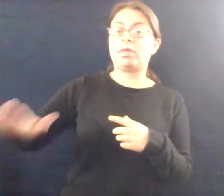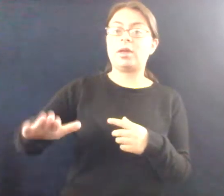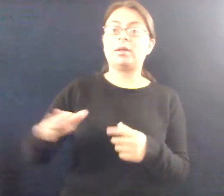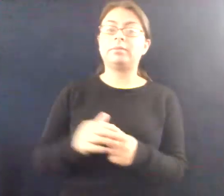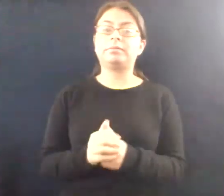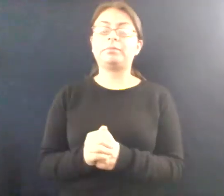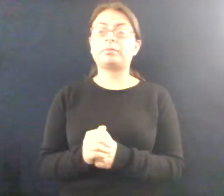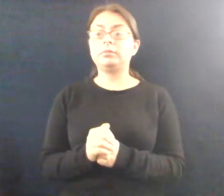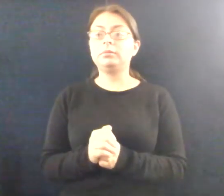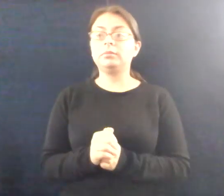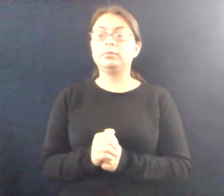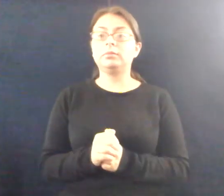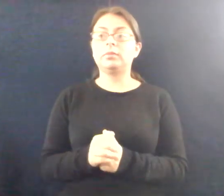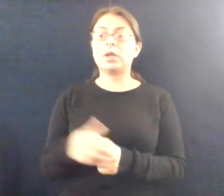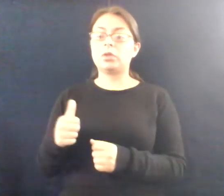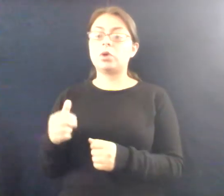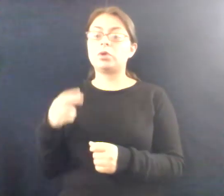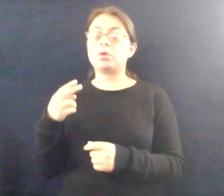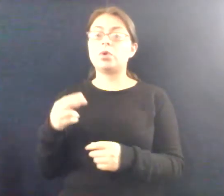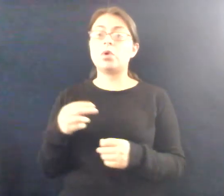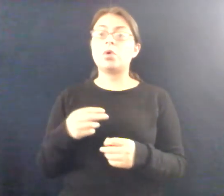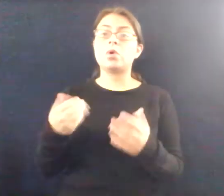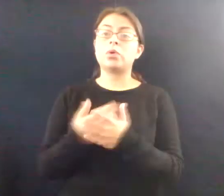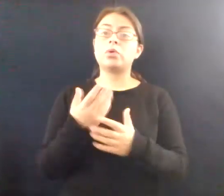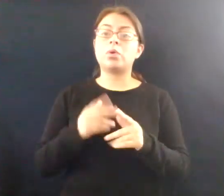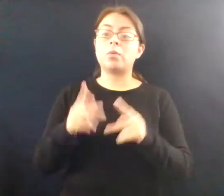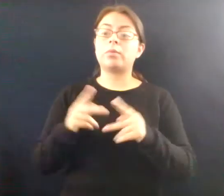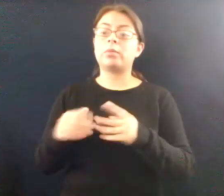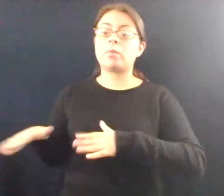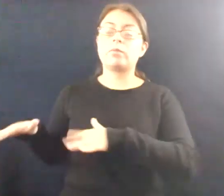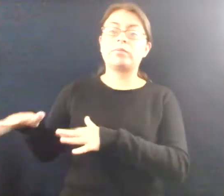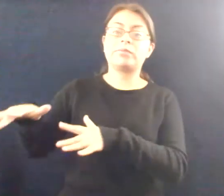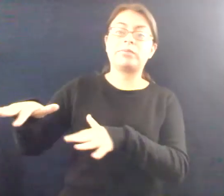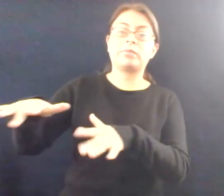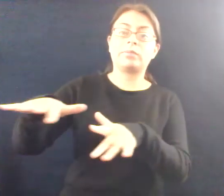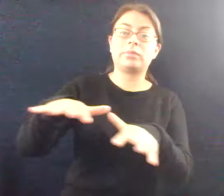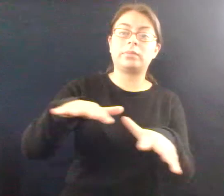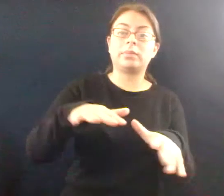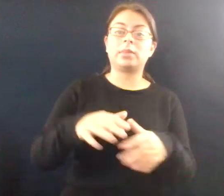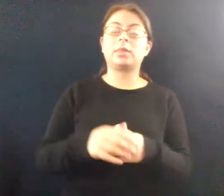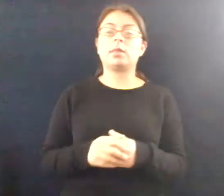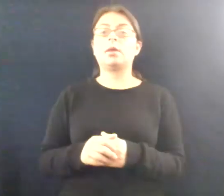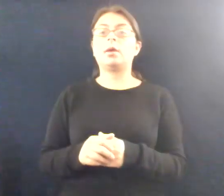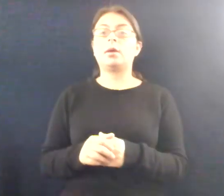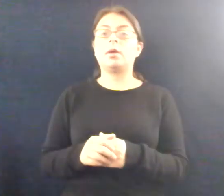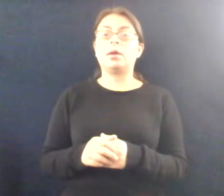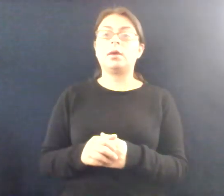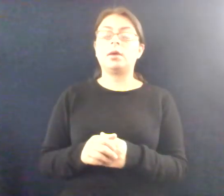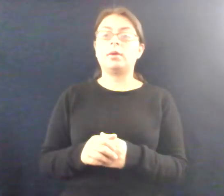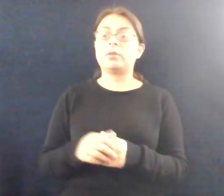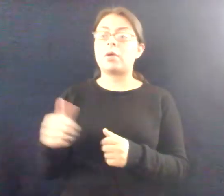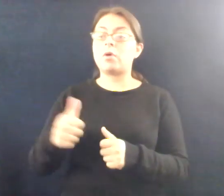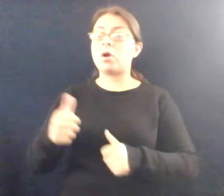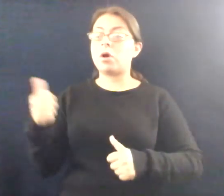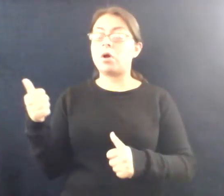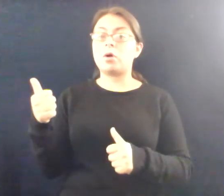Besides all these newcomers who lived and worked in the bustling community, there were countless others who passed